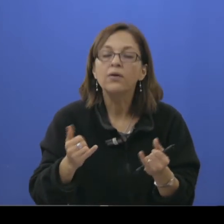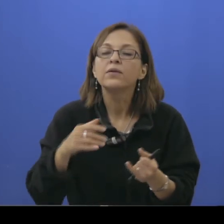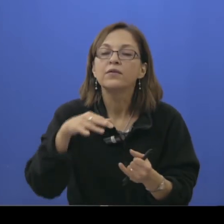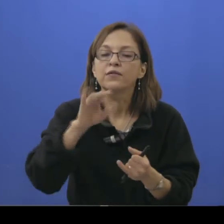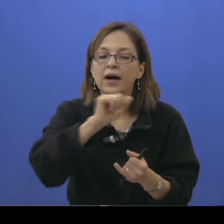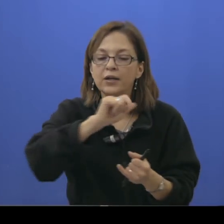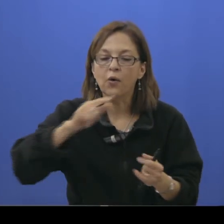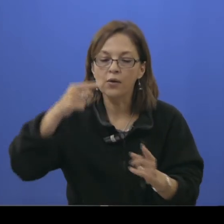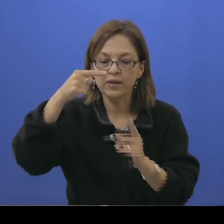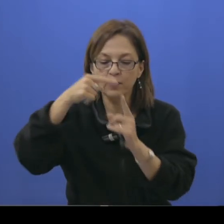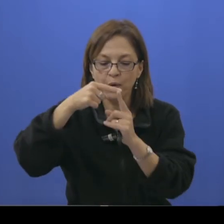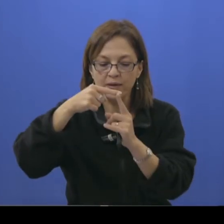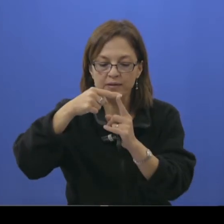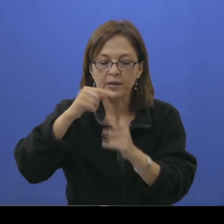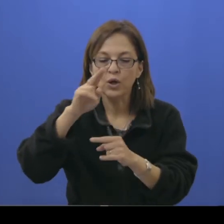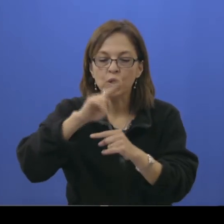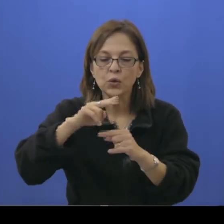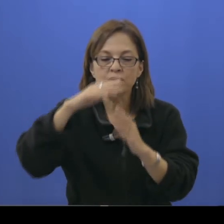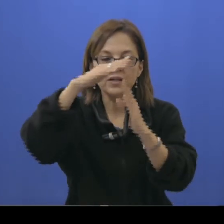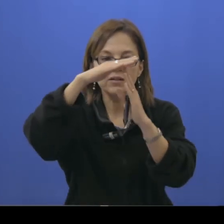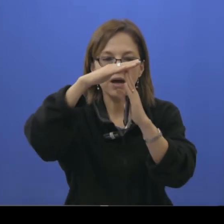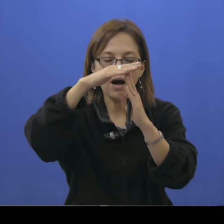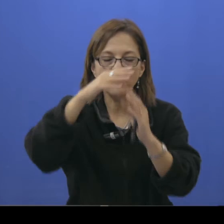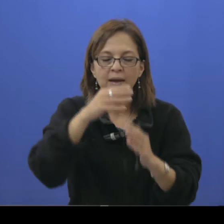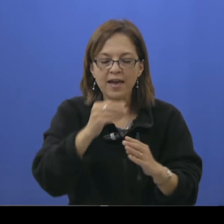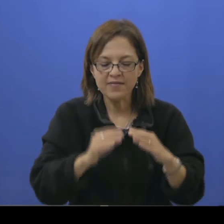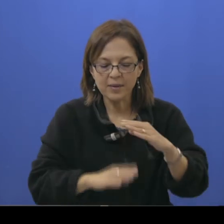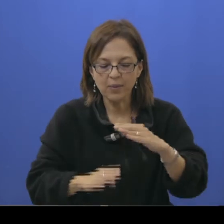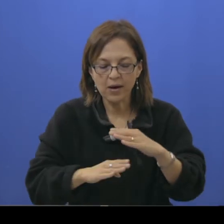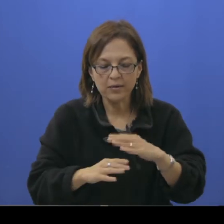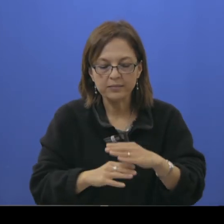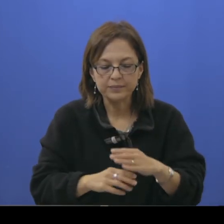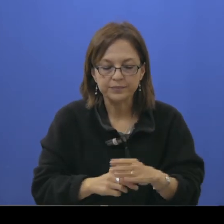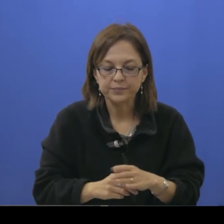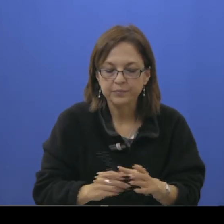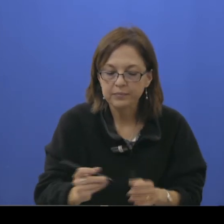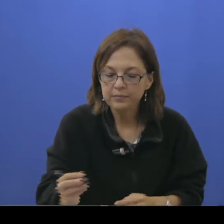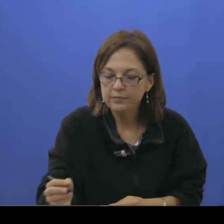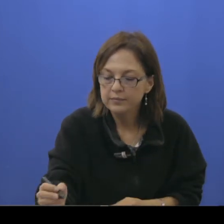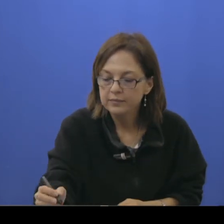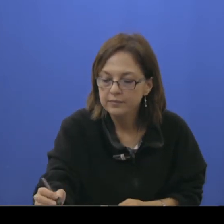Now, find all the points. Use the top and the bottom.